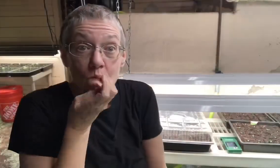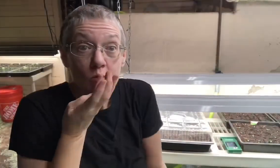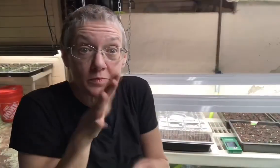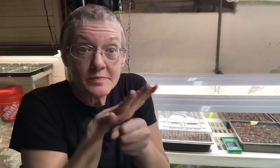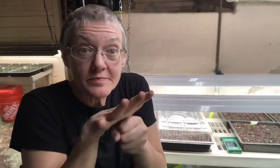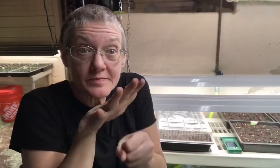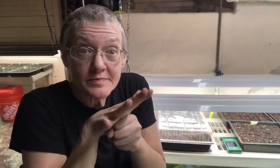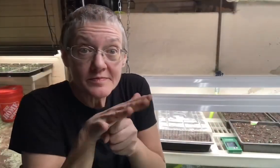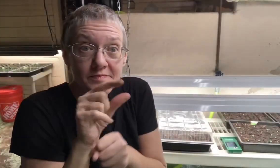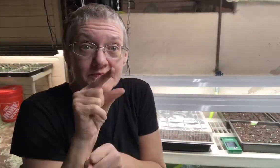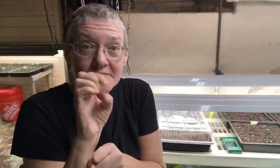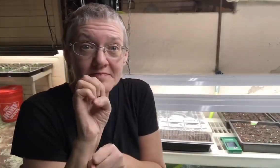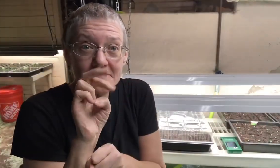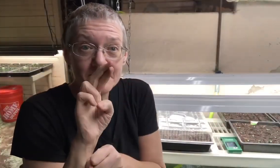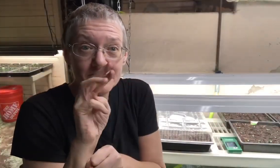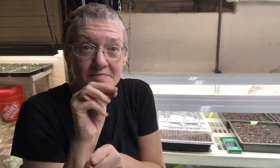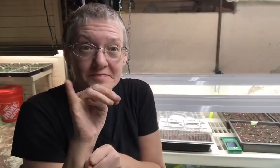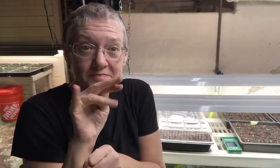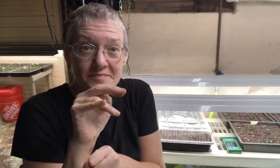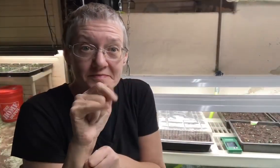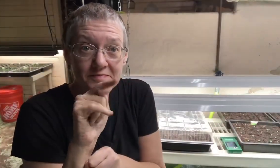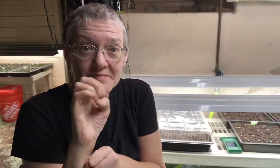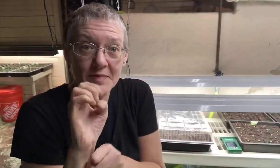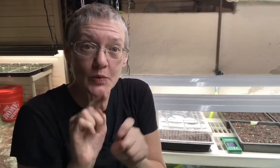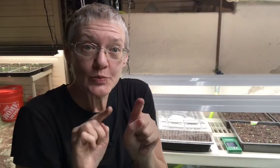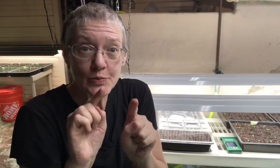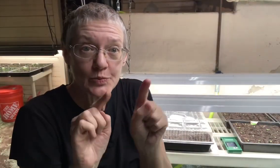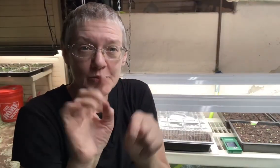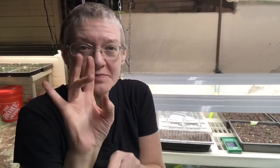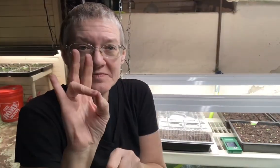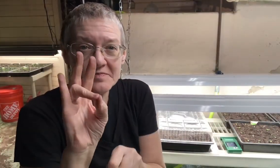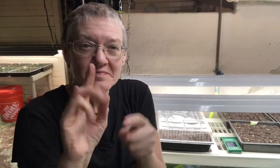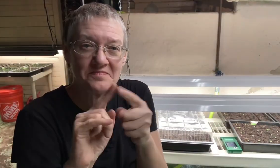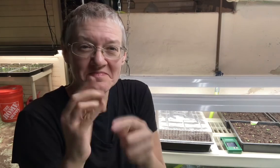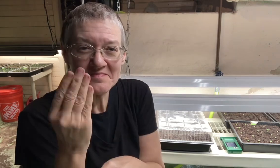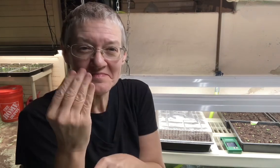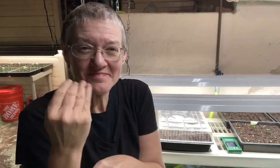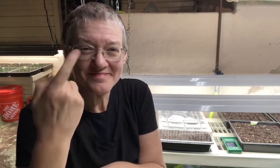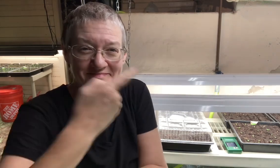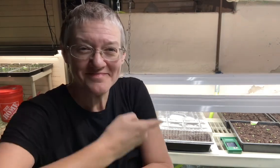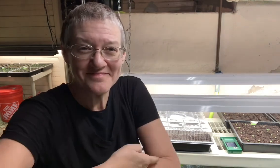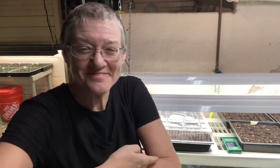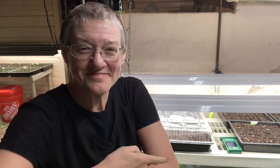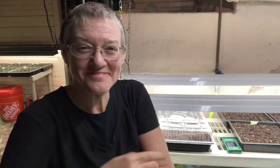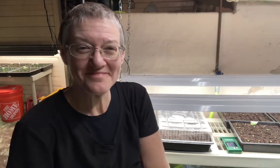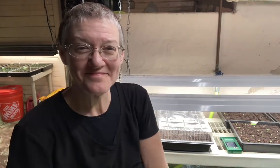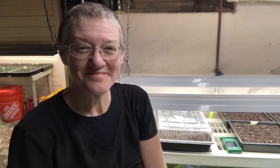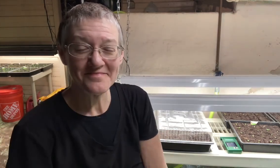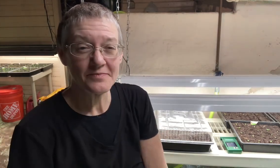Now, if it's warm enough, these should germinate in about 7 to 14 days.